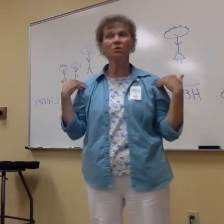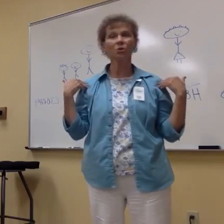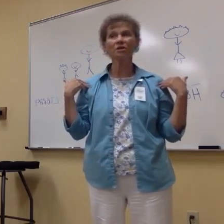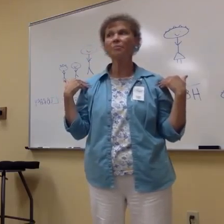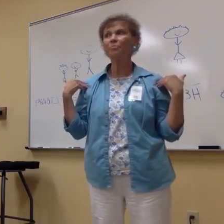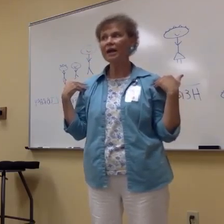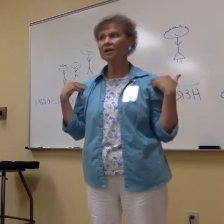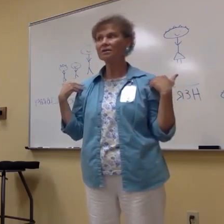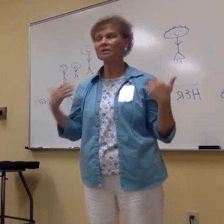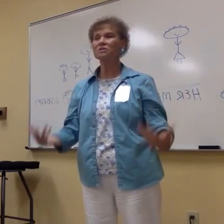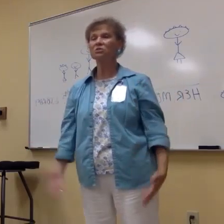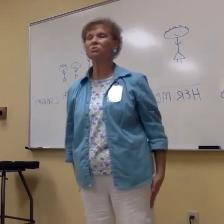ball is mine. That's my ball.